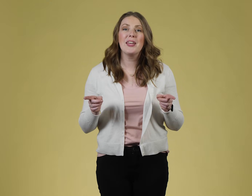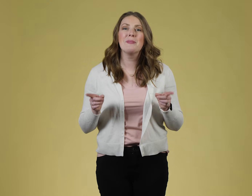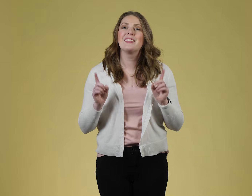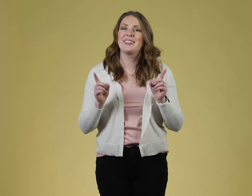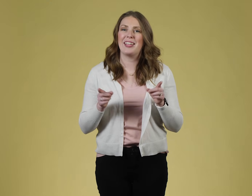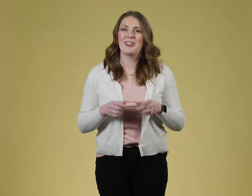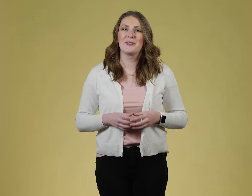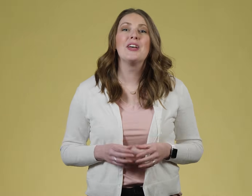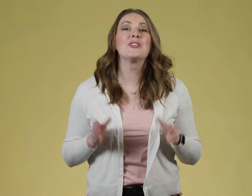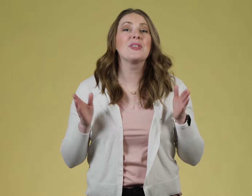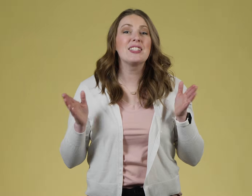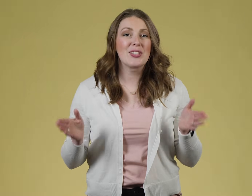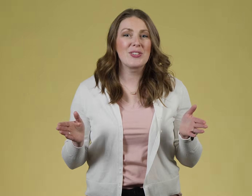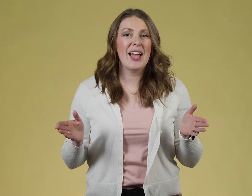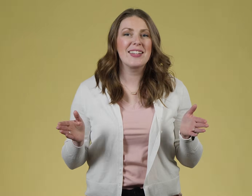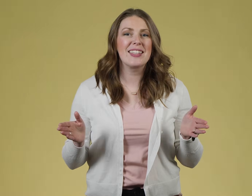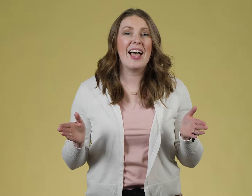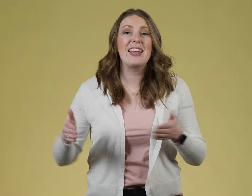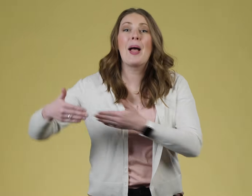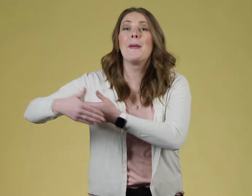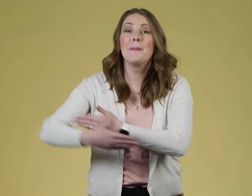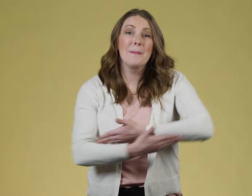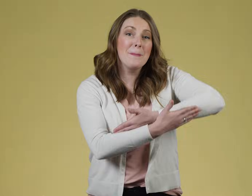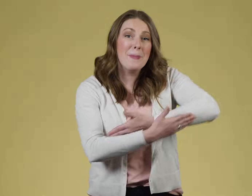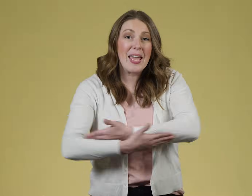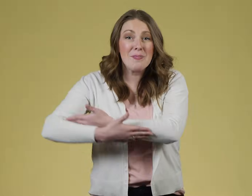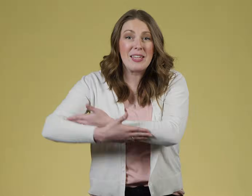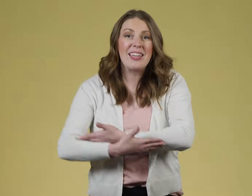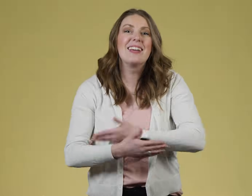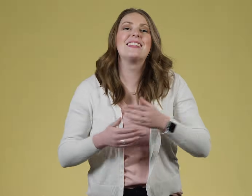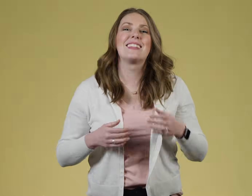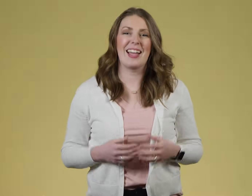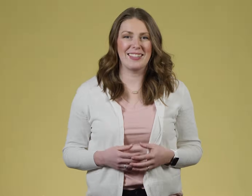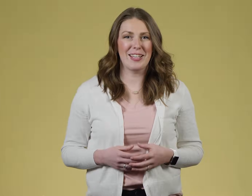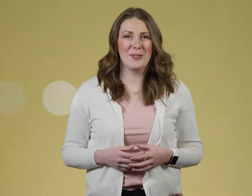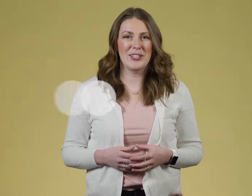them later. So let's learn how to sign baby sign language.